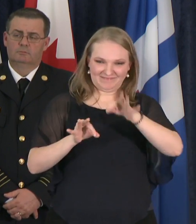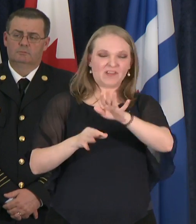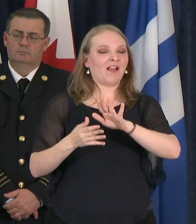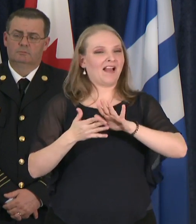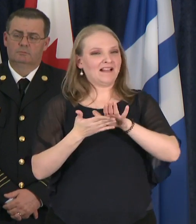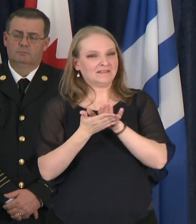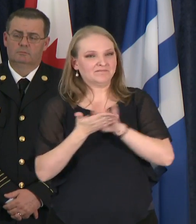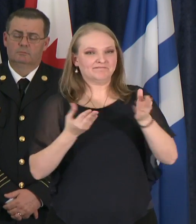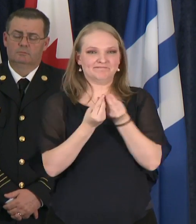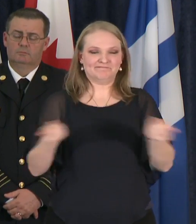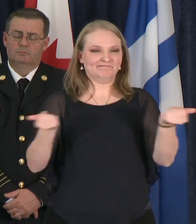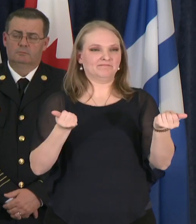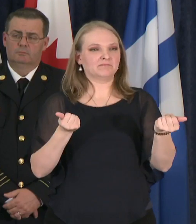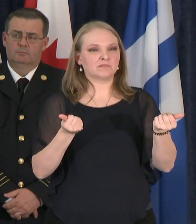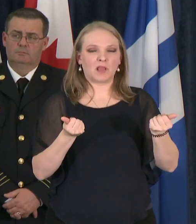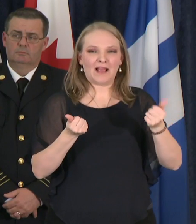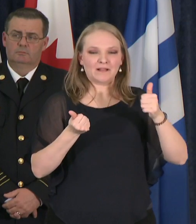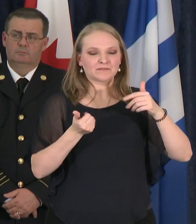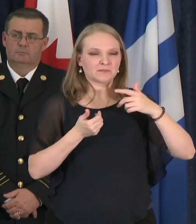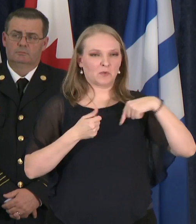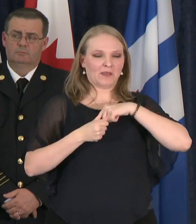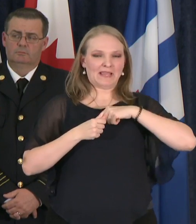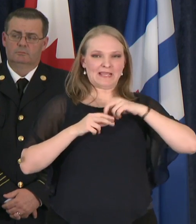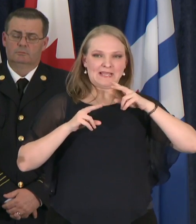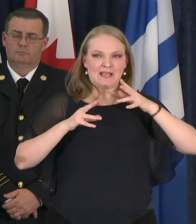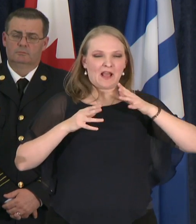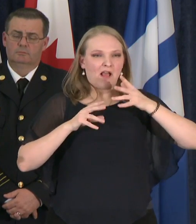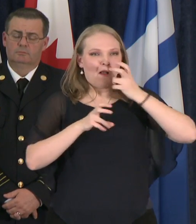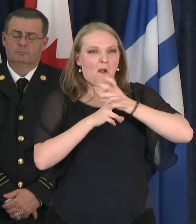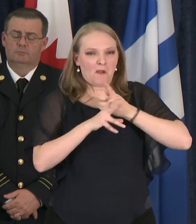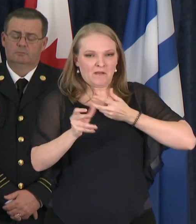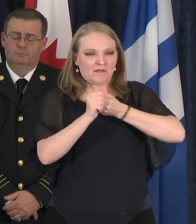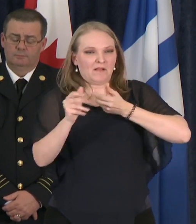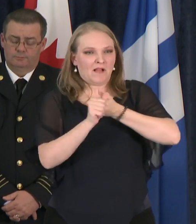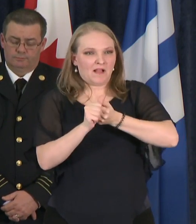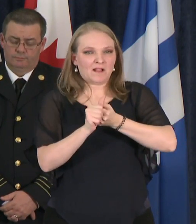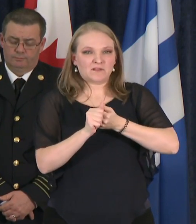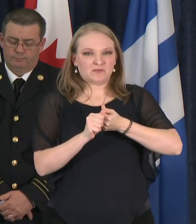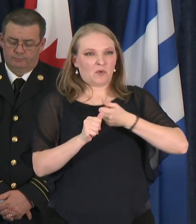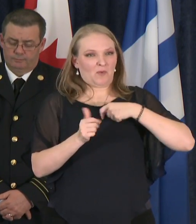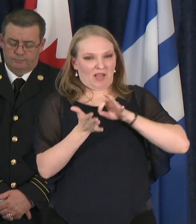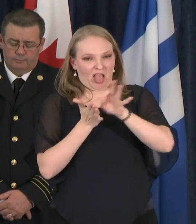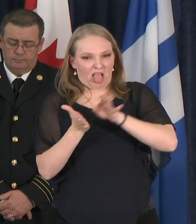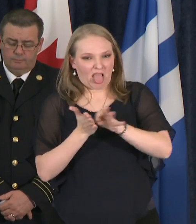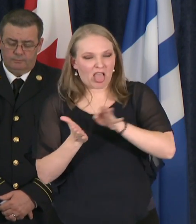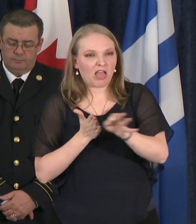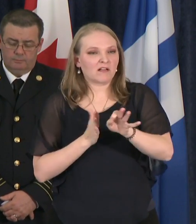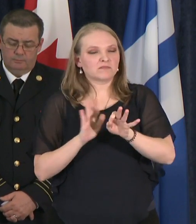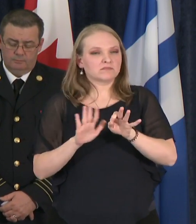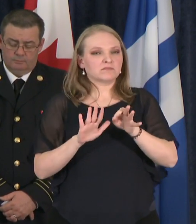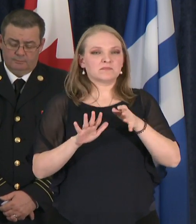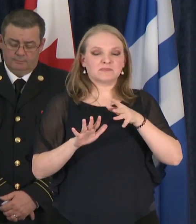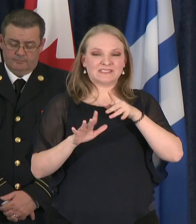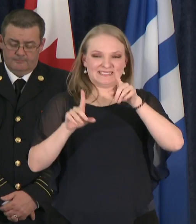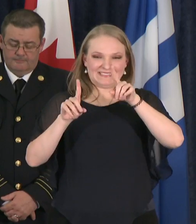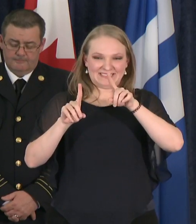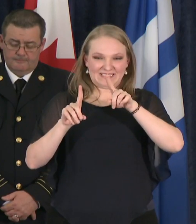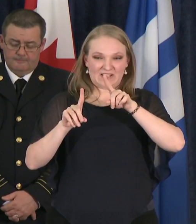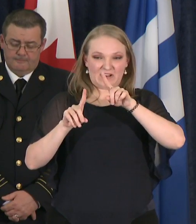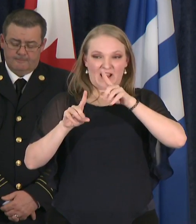becomes part and parcel of the case management of COVID-19 to clear people with testing after they've become